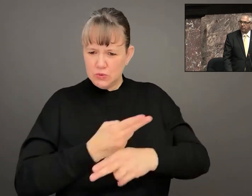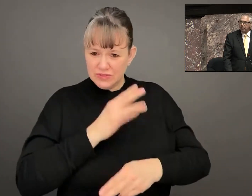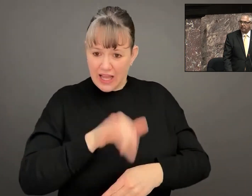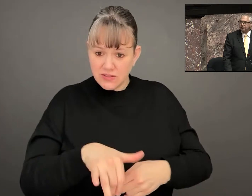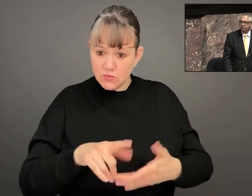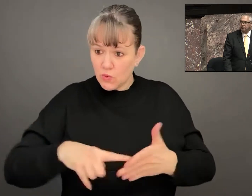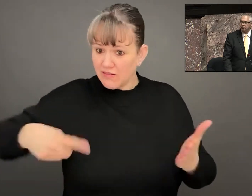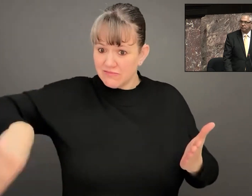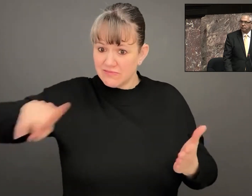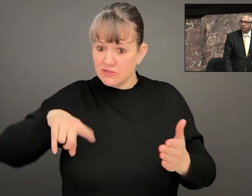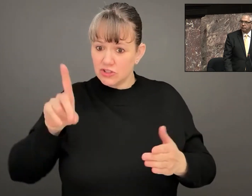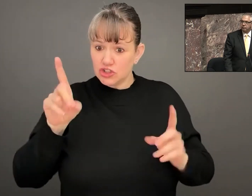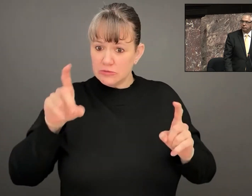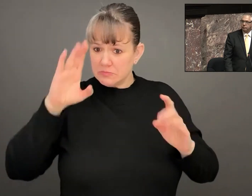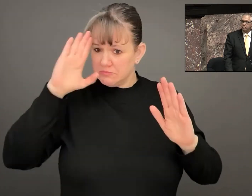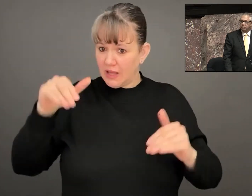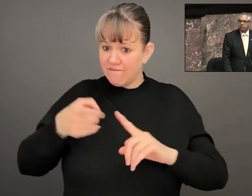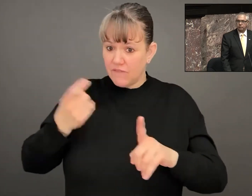new government?